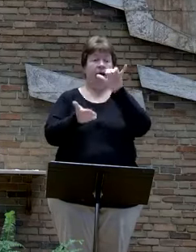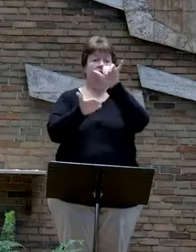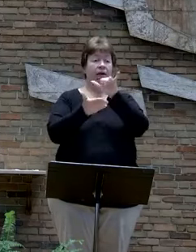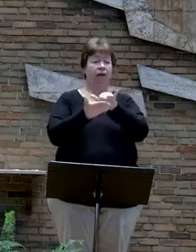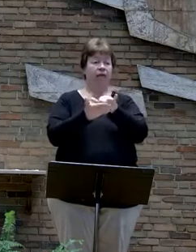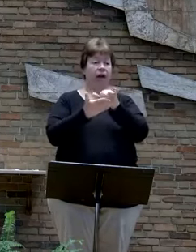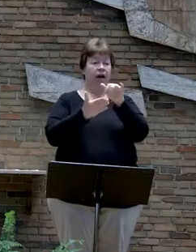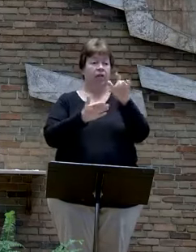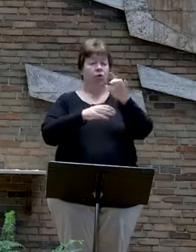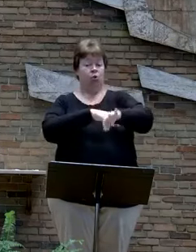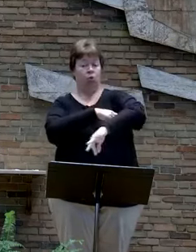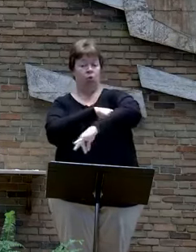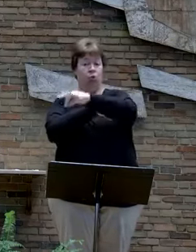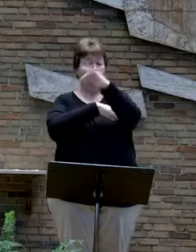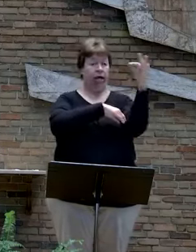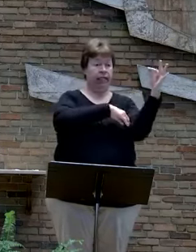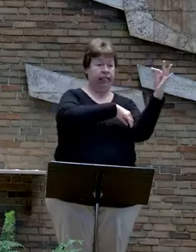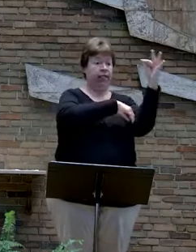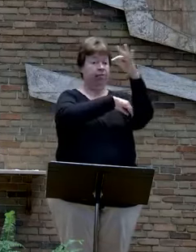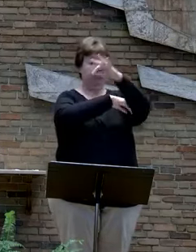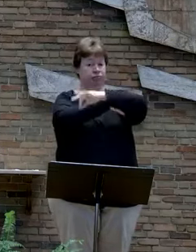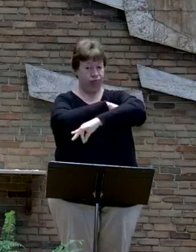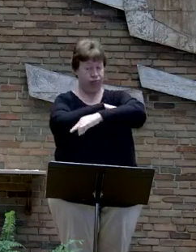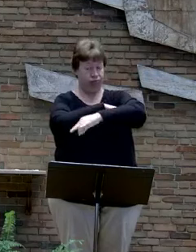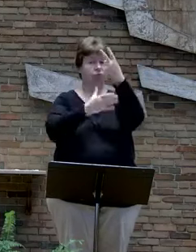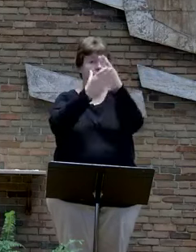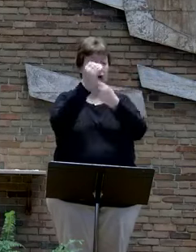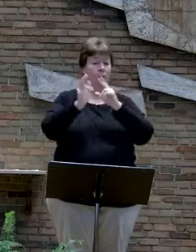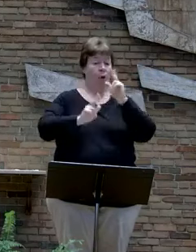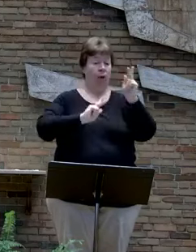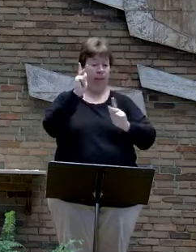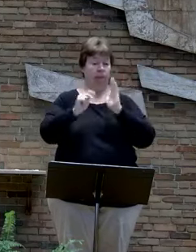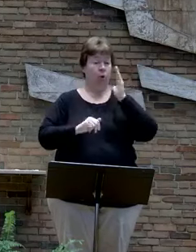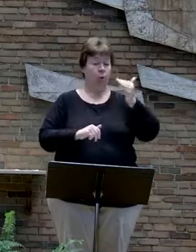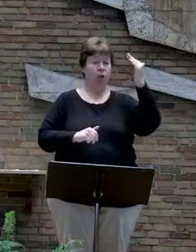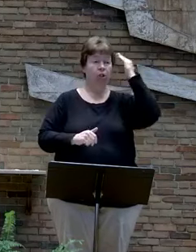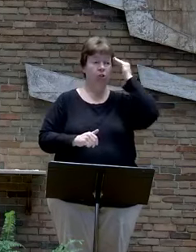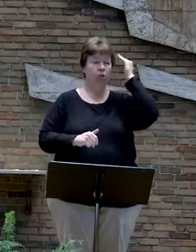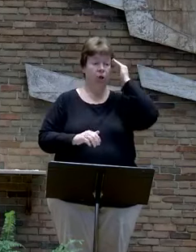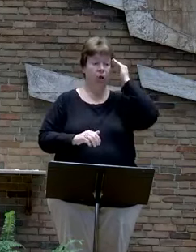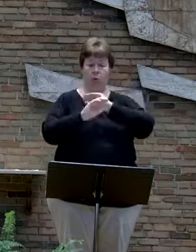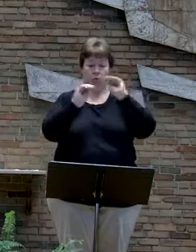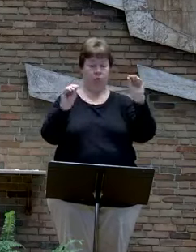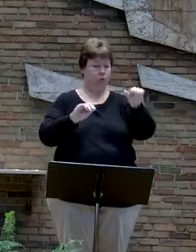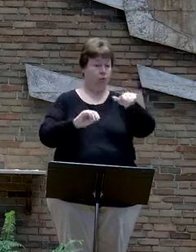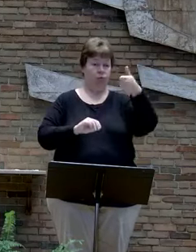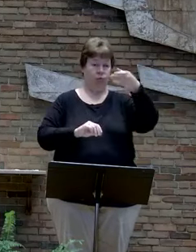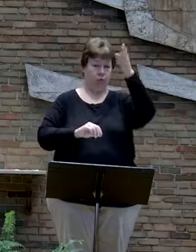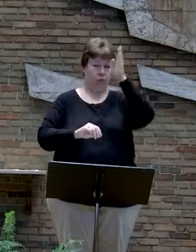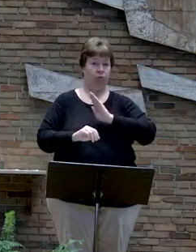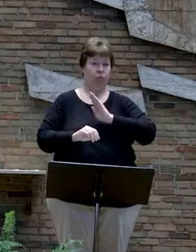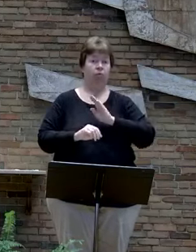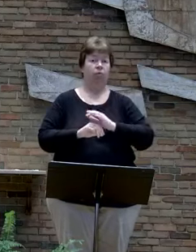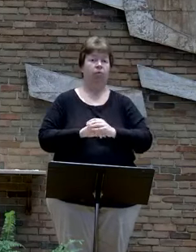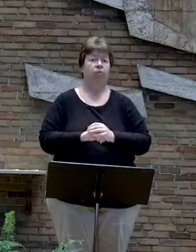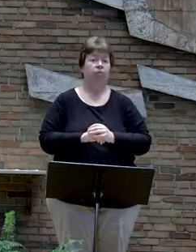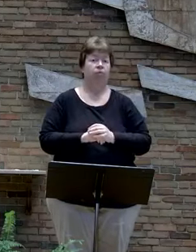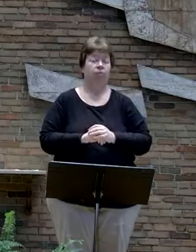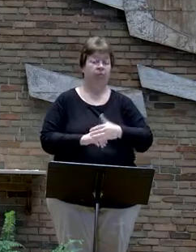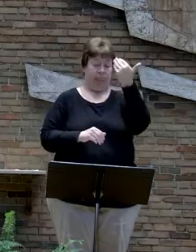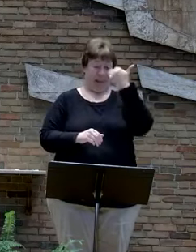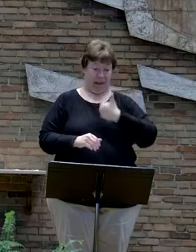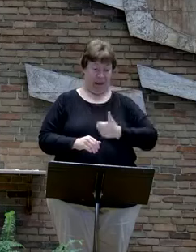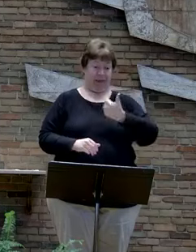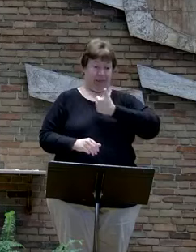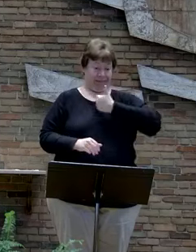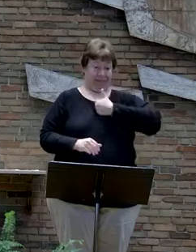toward the rising and the setting of the sun, people may know there is none besides me. I am